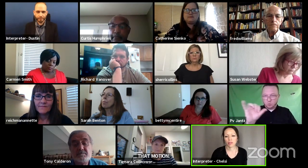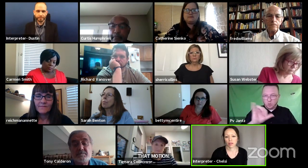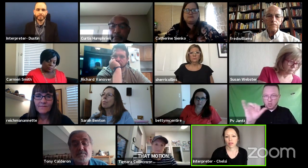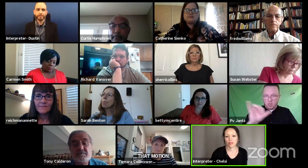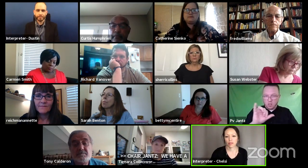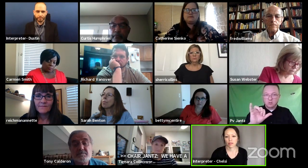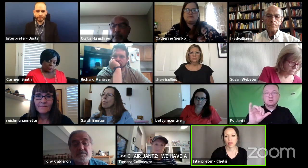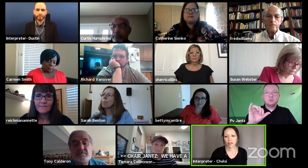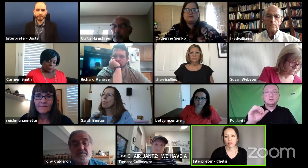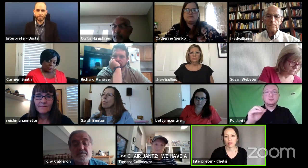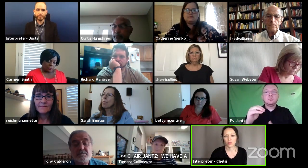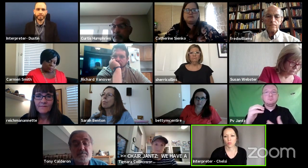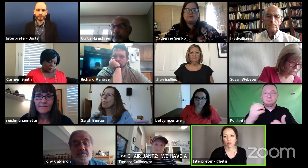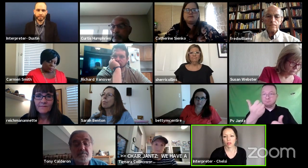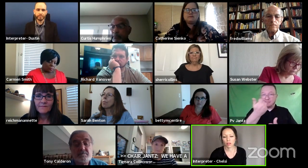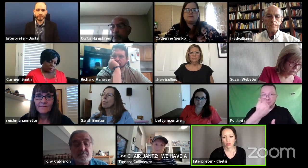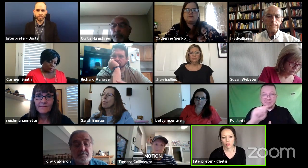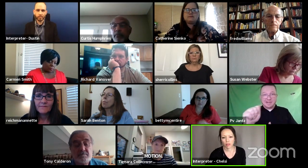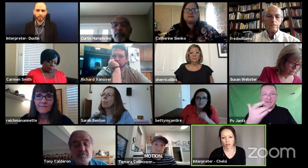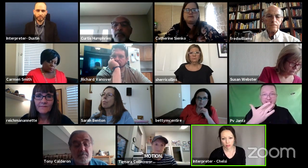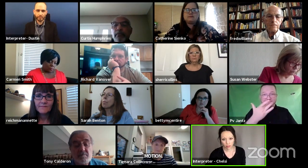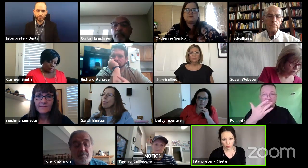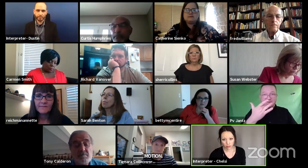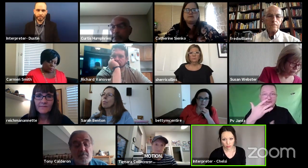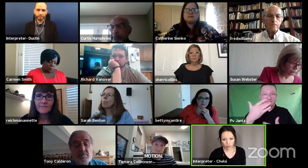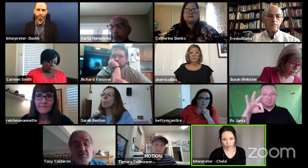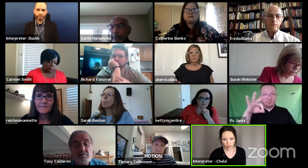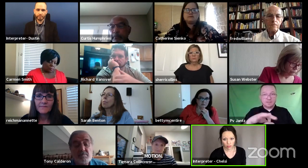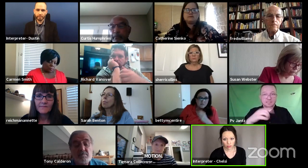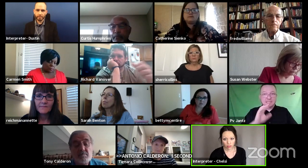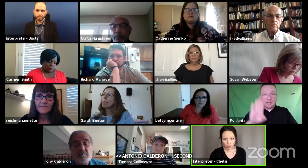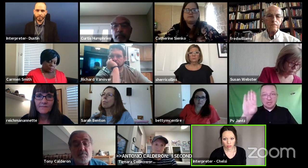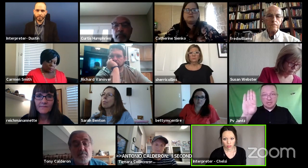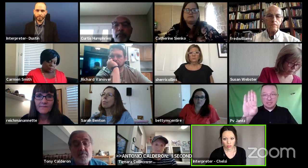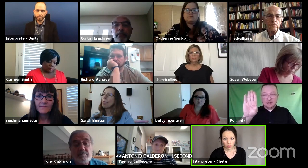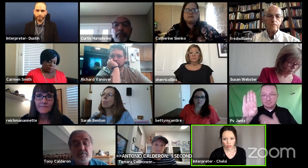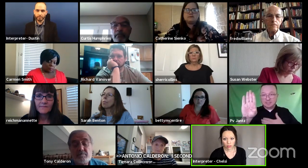and a second as well.